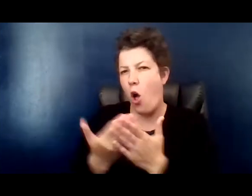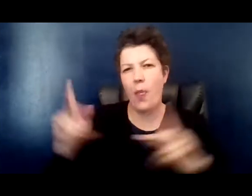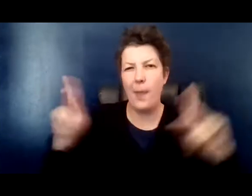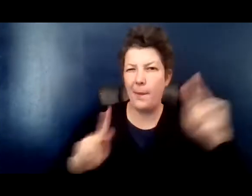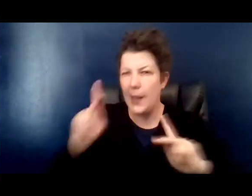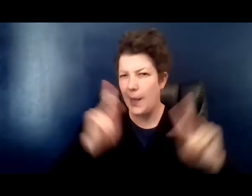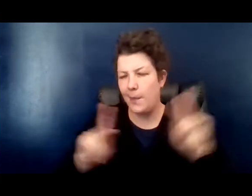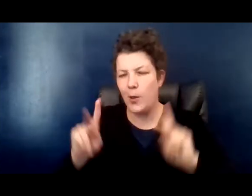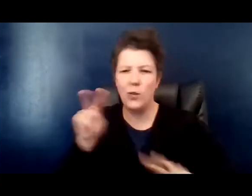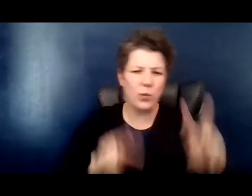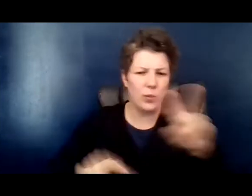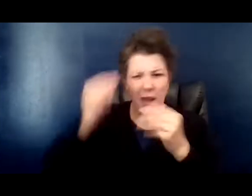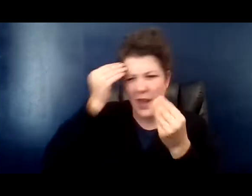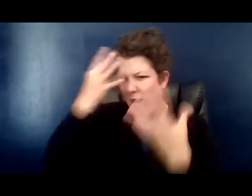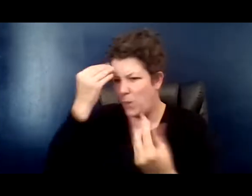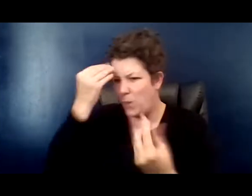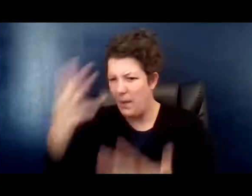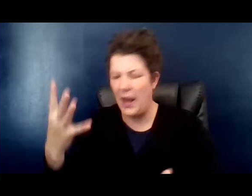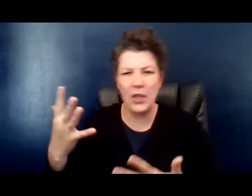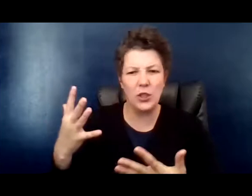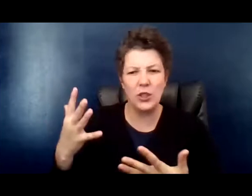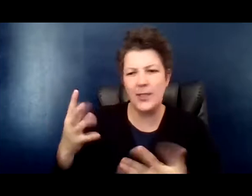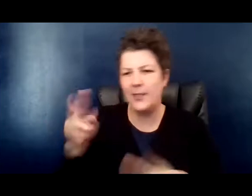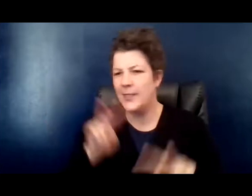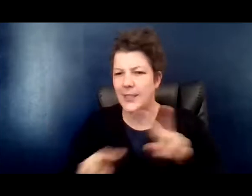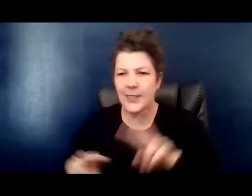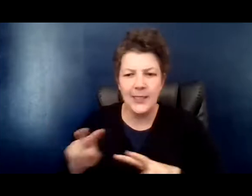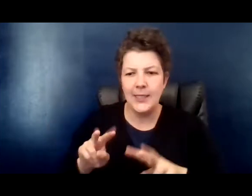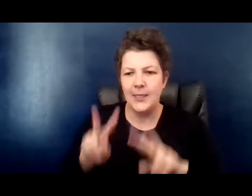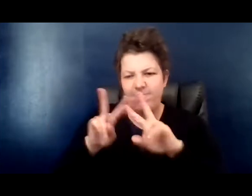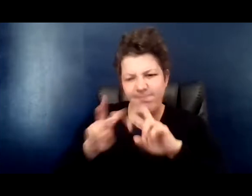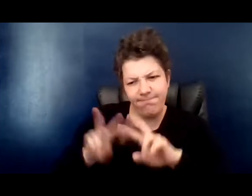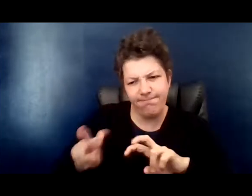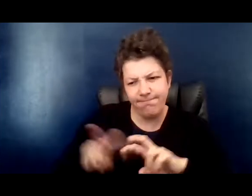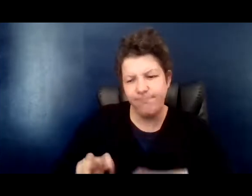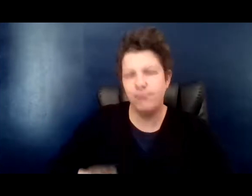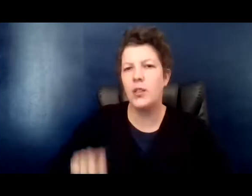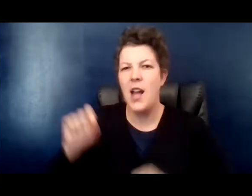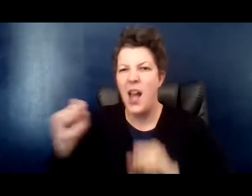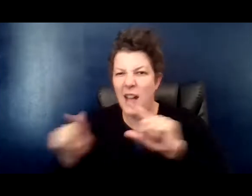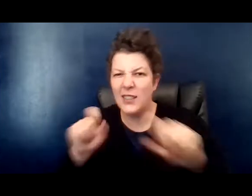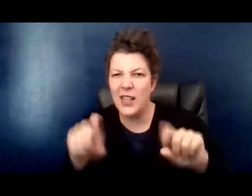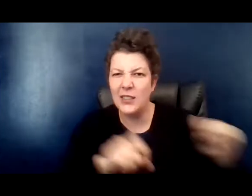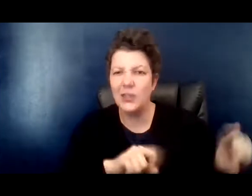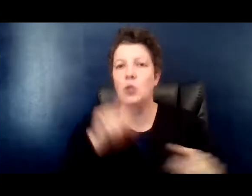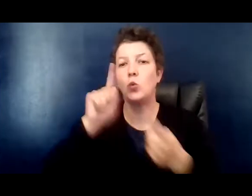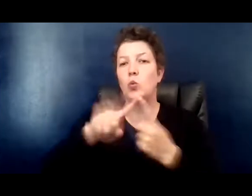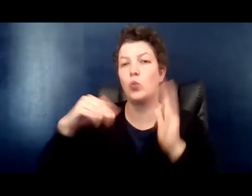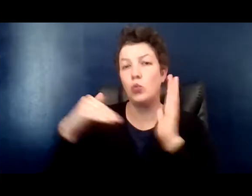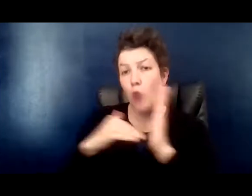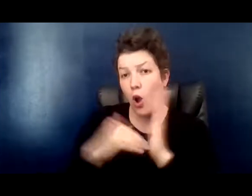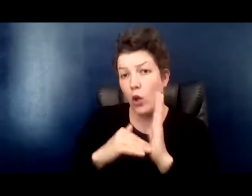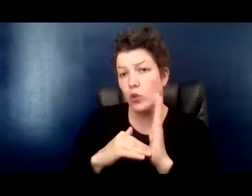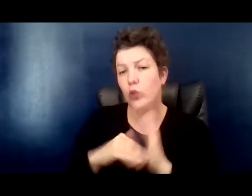lot of emphasis on anybody out there. We did this through the medical society, to all the doctors' offices, to all the hospitals,